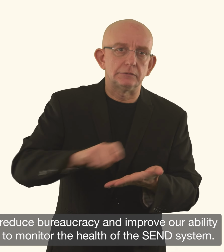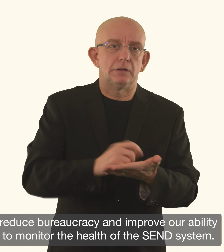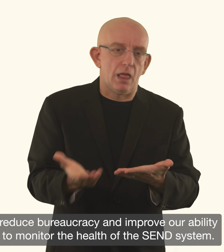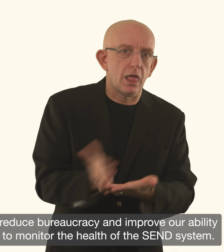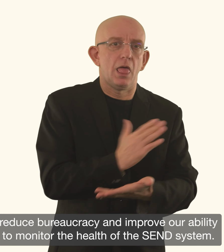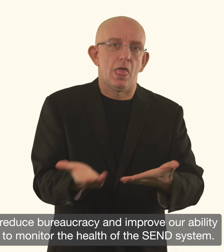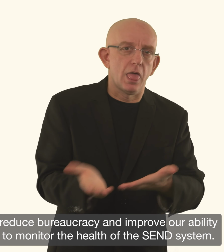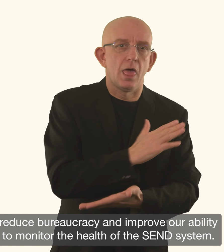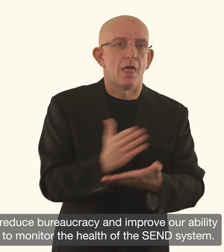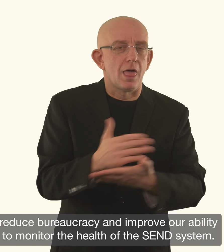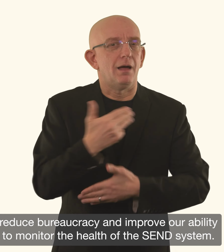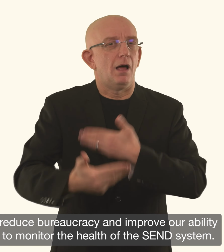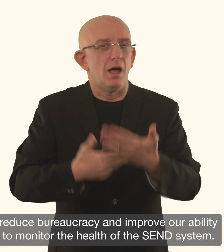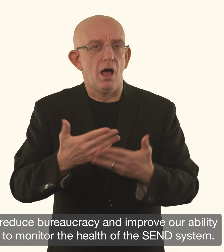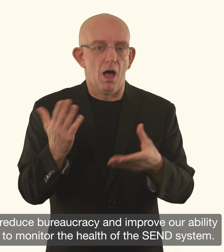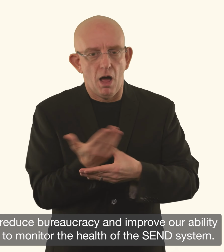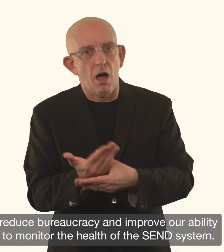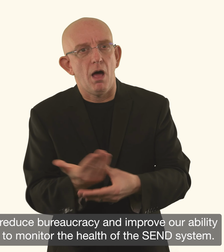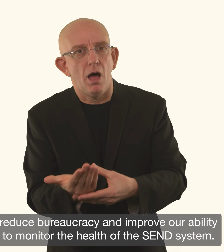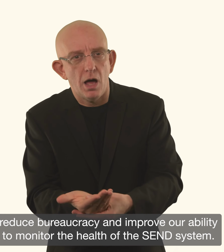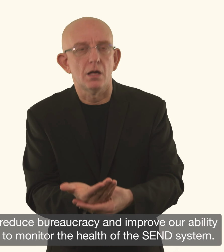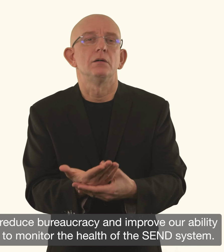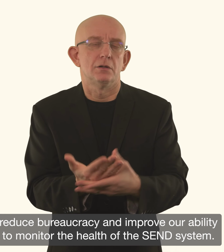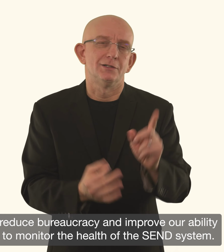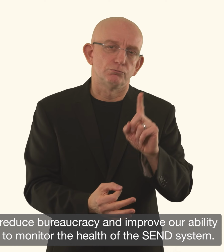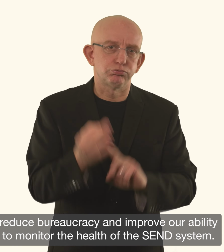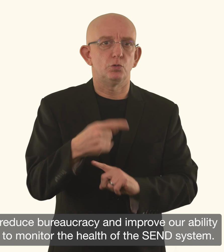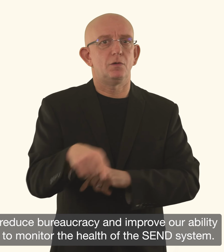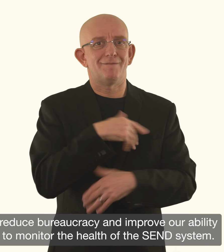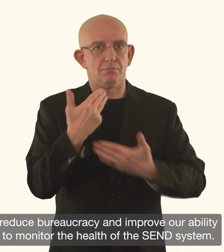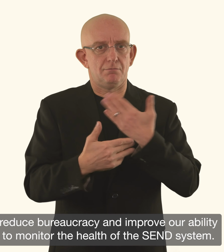Reduce bureaucracy and improve our ability to monitor the health of the SEND system.